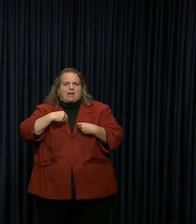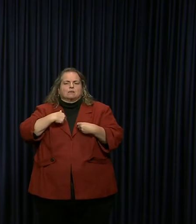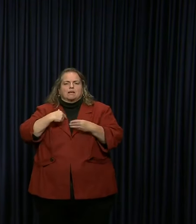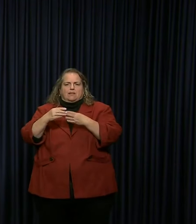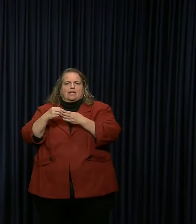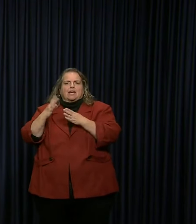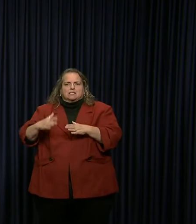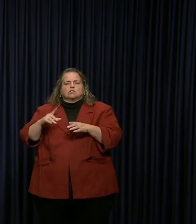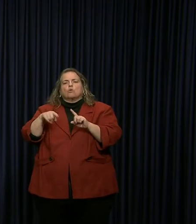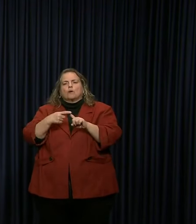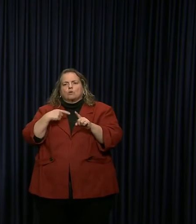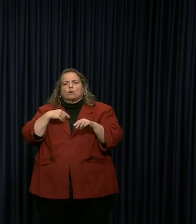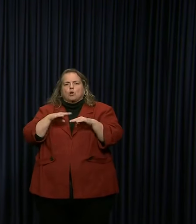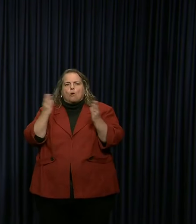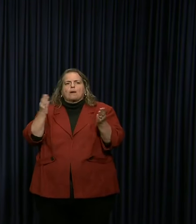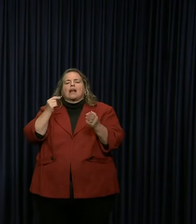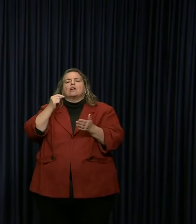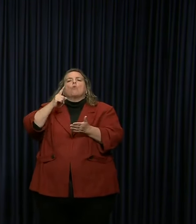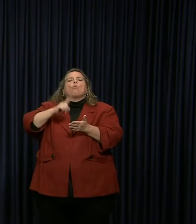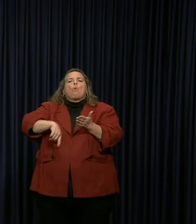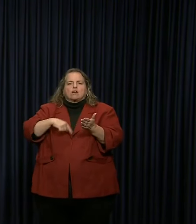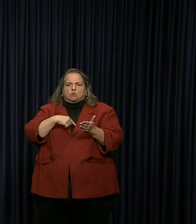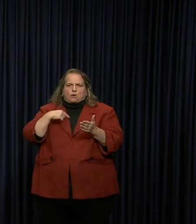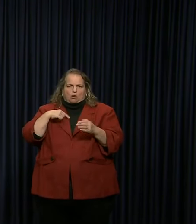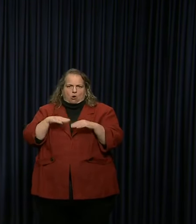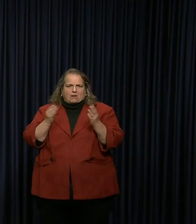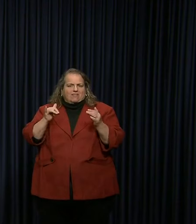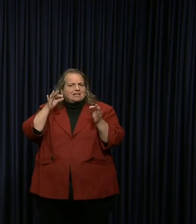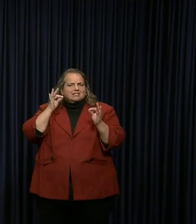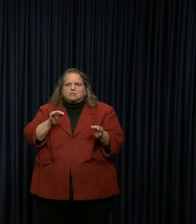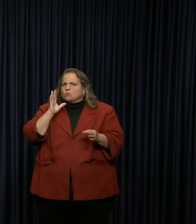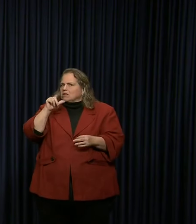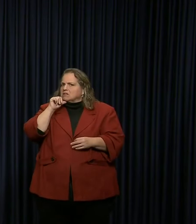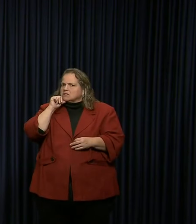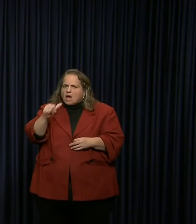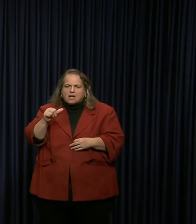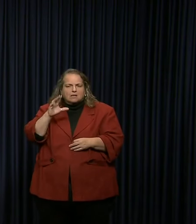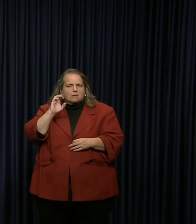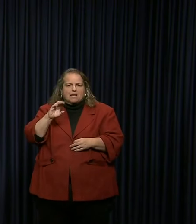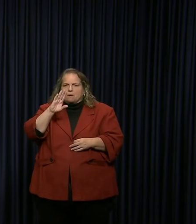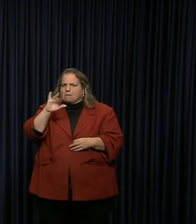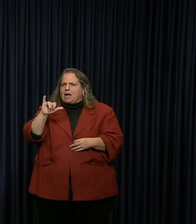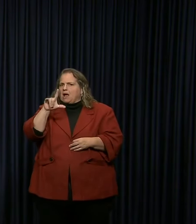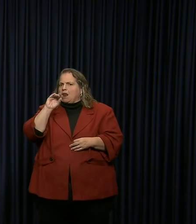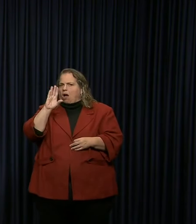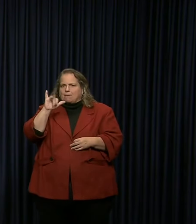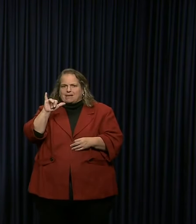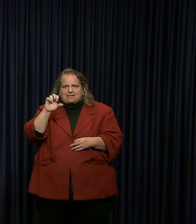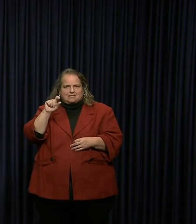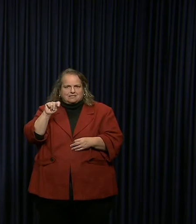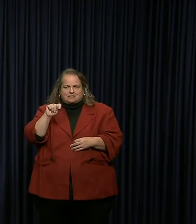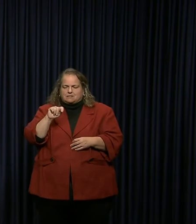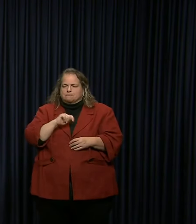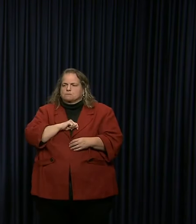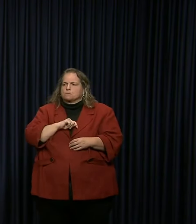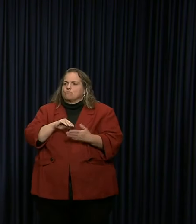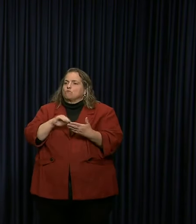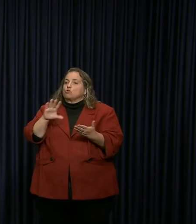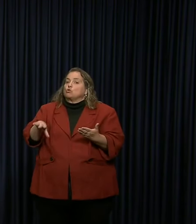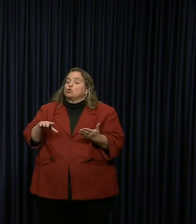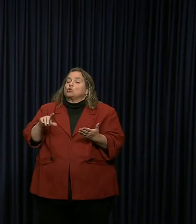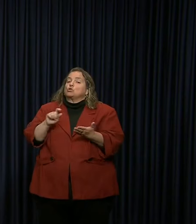of when we open up and what we open up, and that decision will not be driven by lobbyists. Student journalists